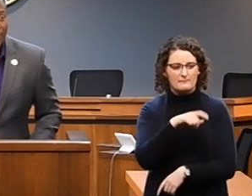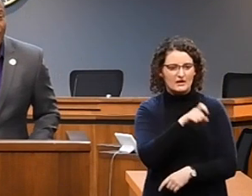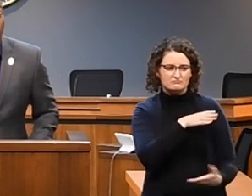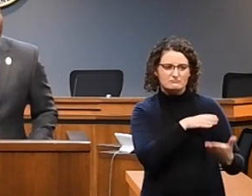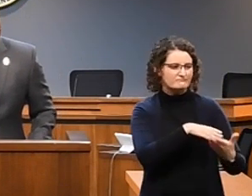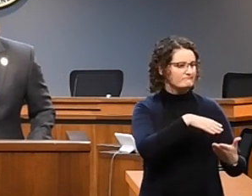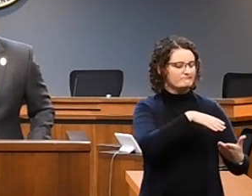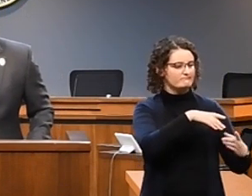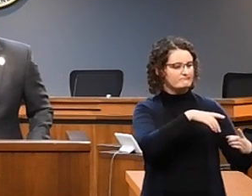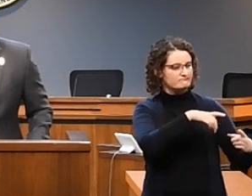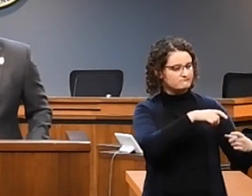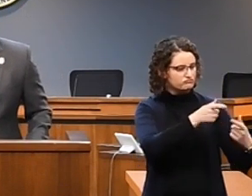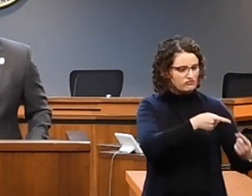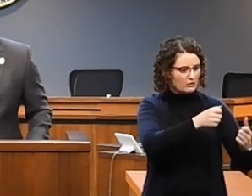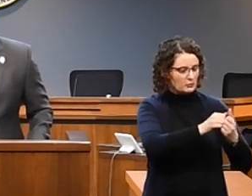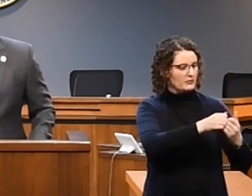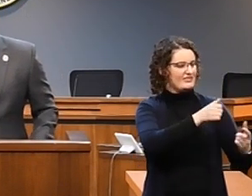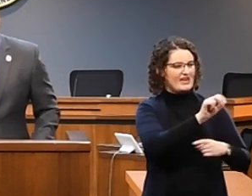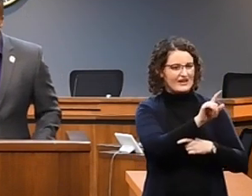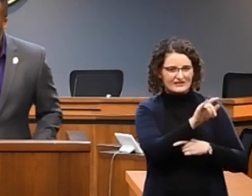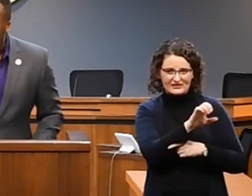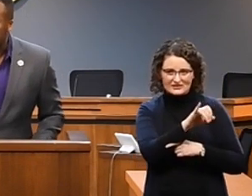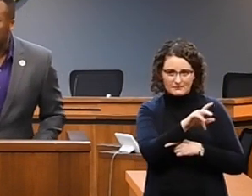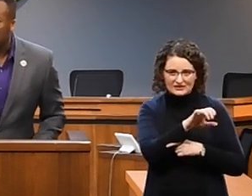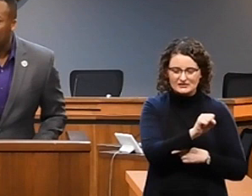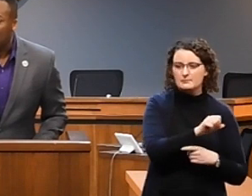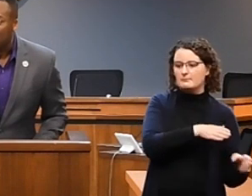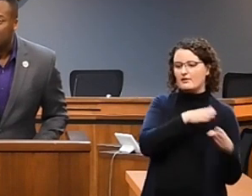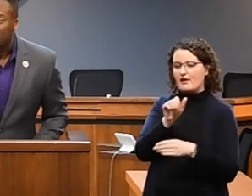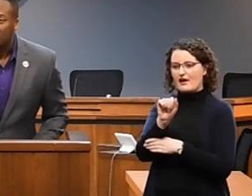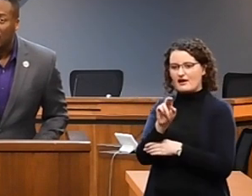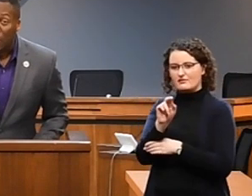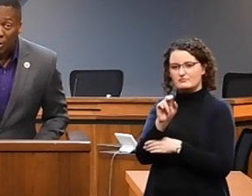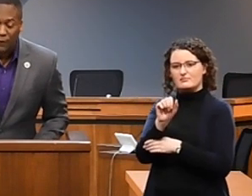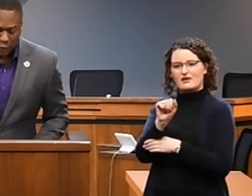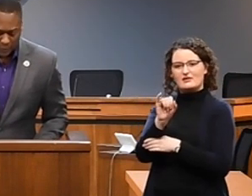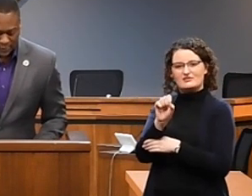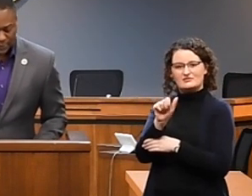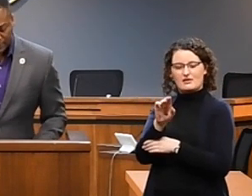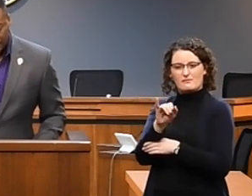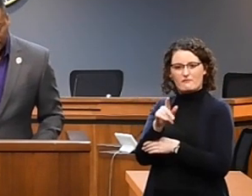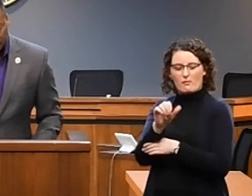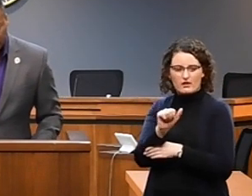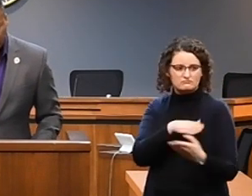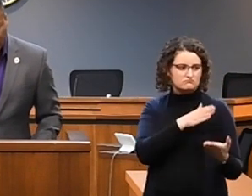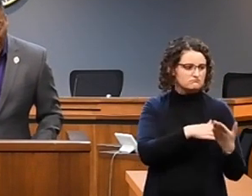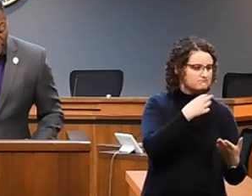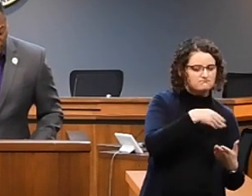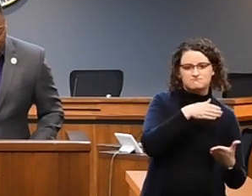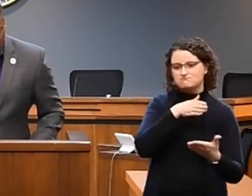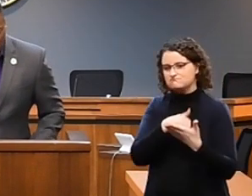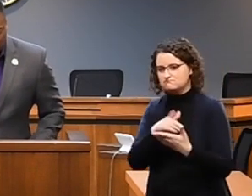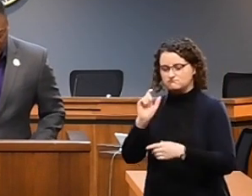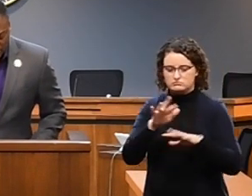anti-Semitism. We must combat Islamophobia, and we must combat hate in all forms. I